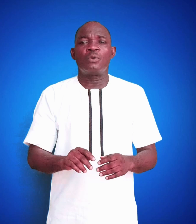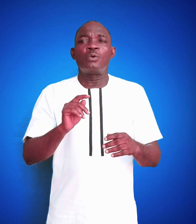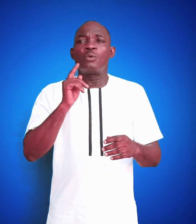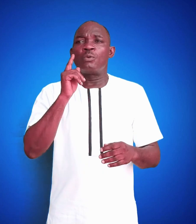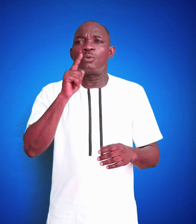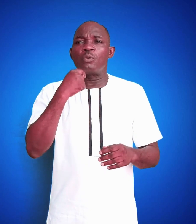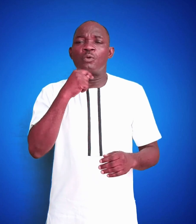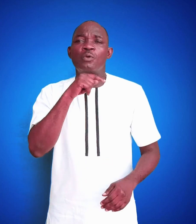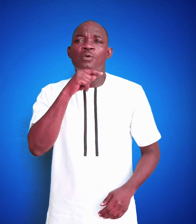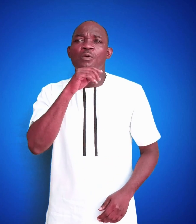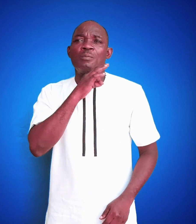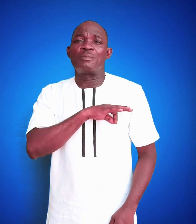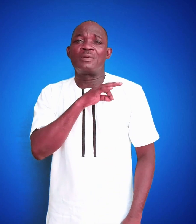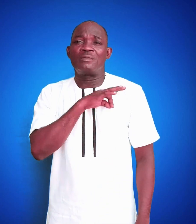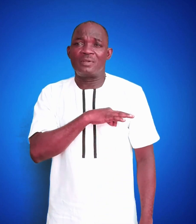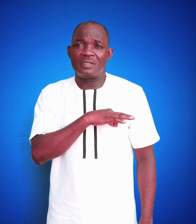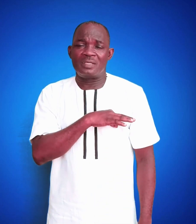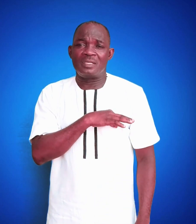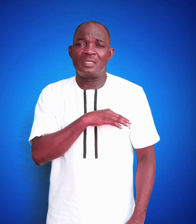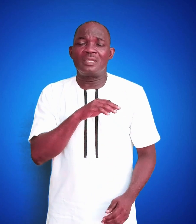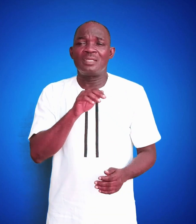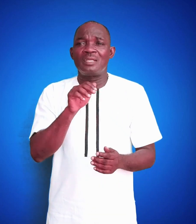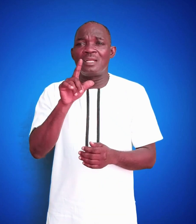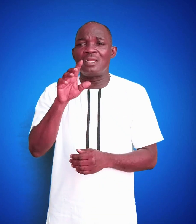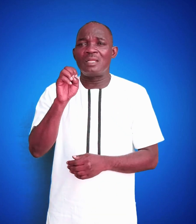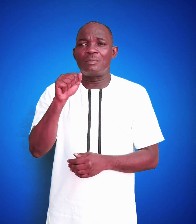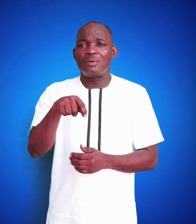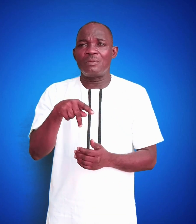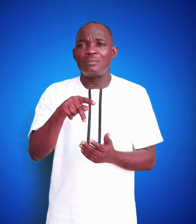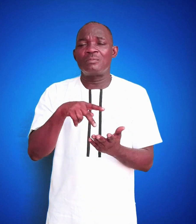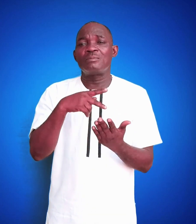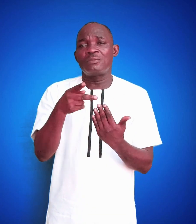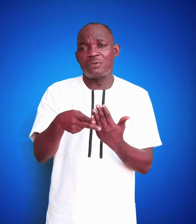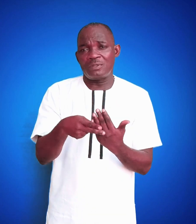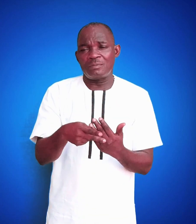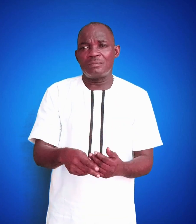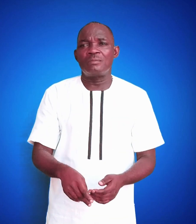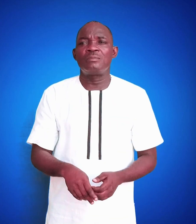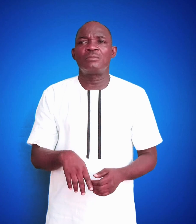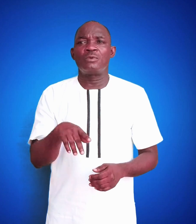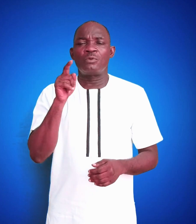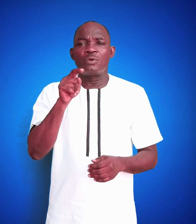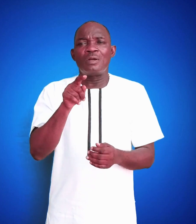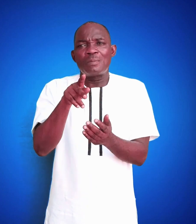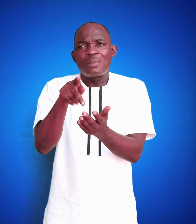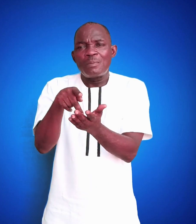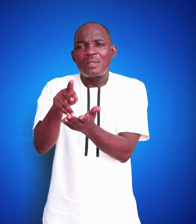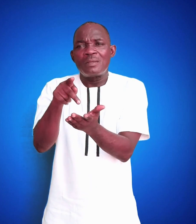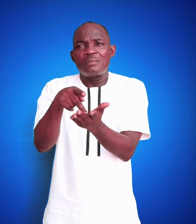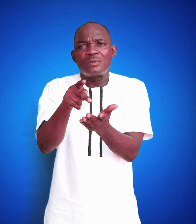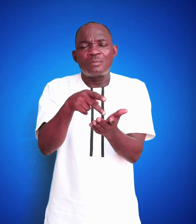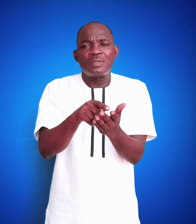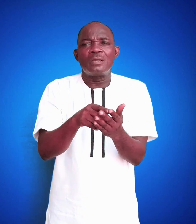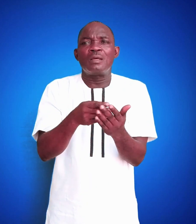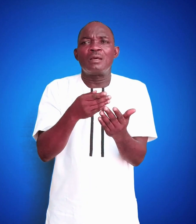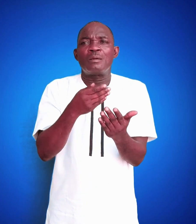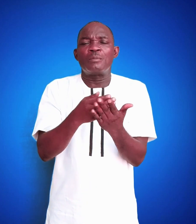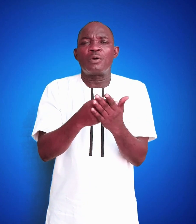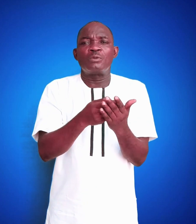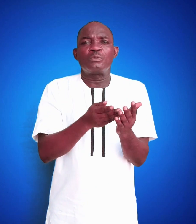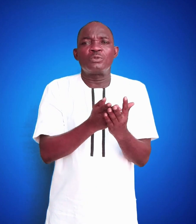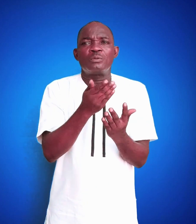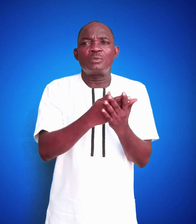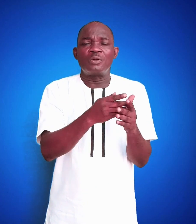All the beneficiaries of the LEAP program are paid